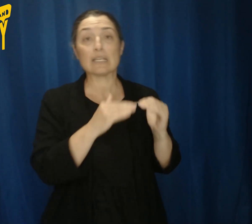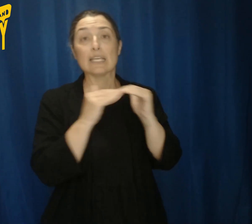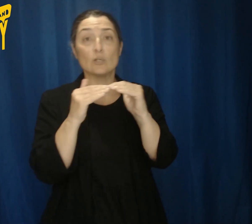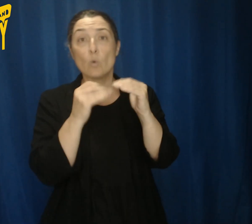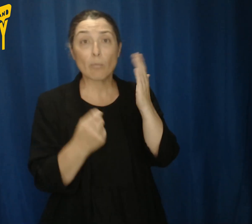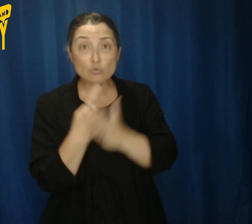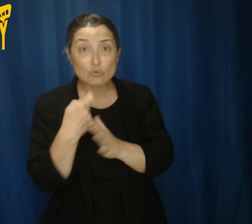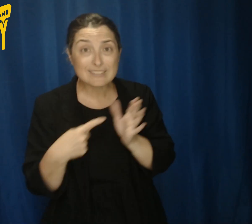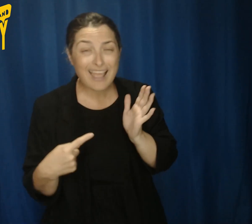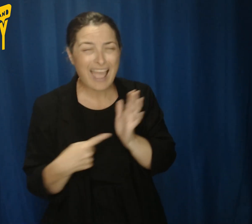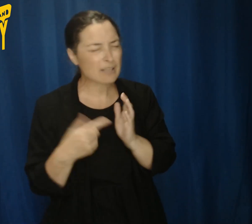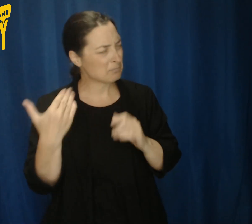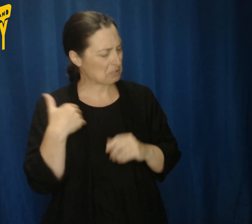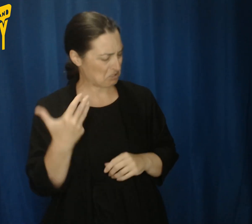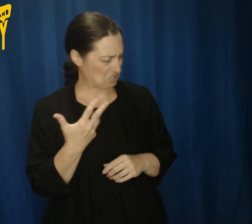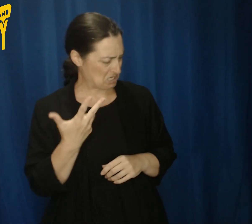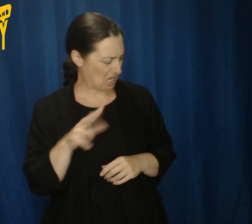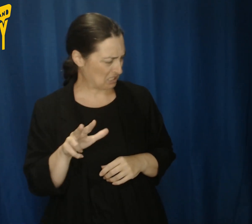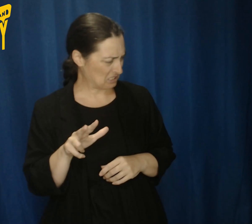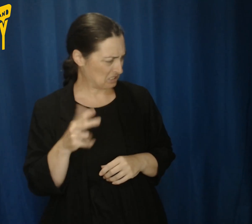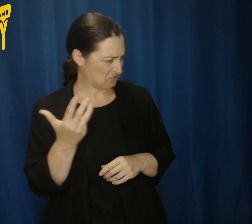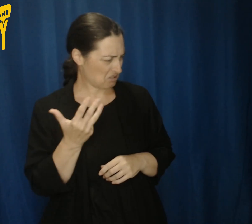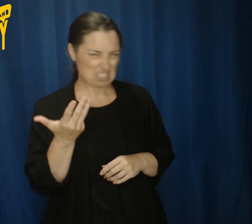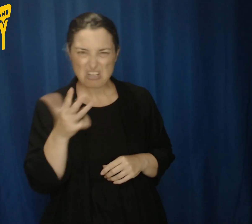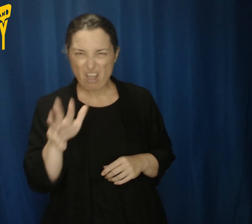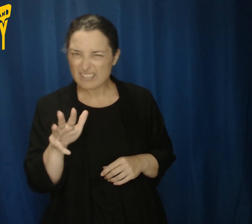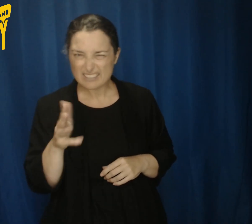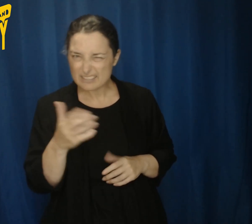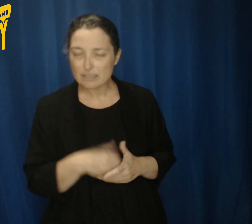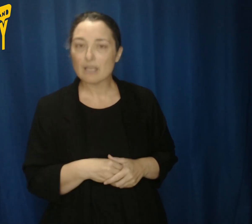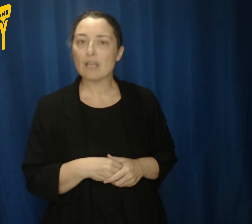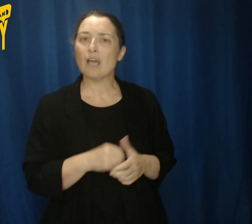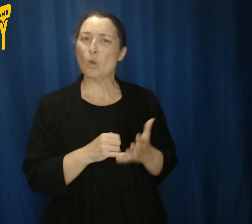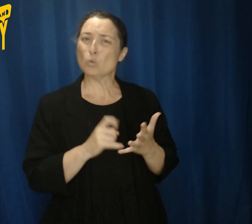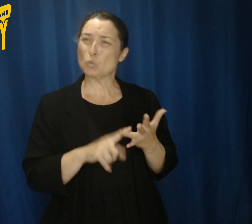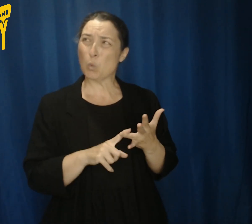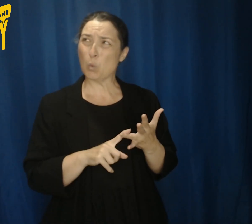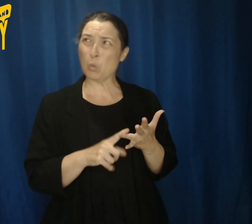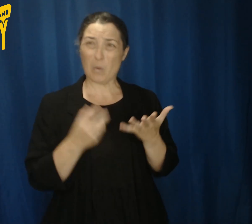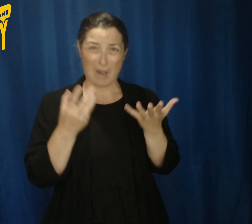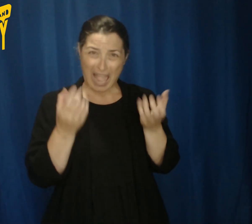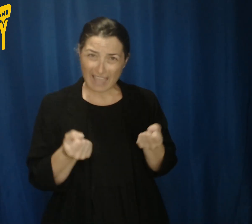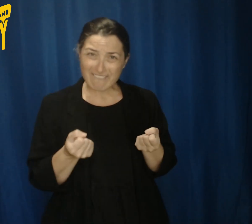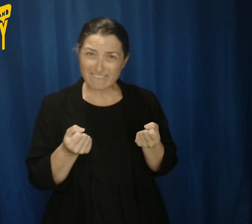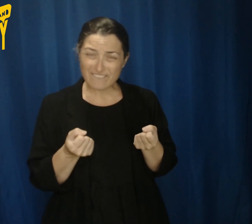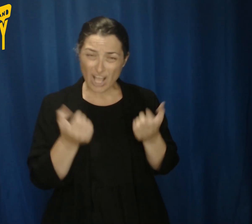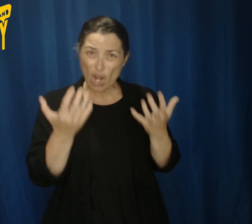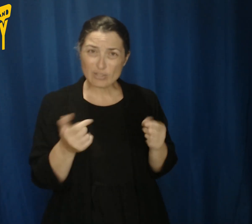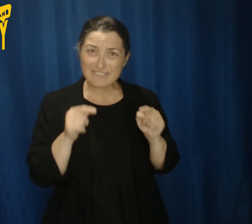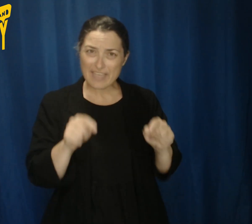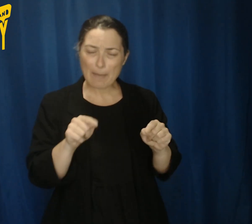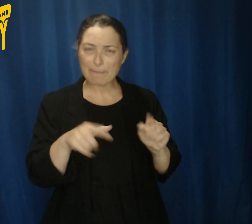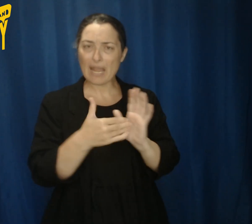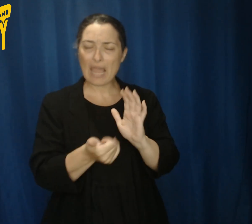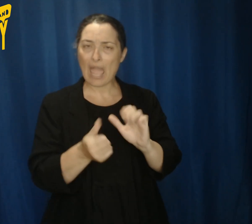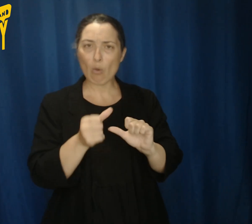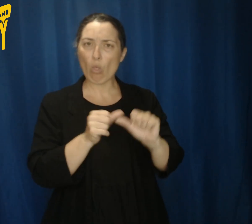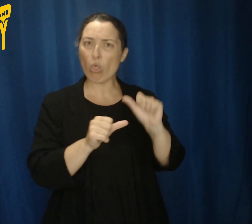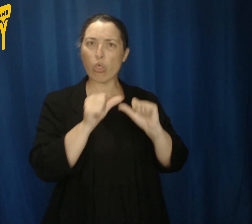80s, or maybe it was the 90s, you know, somewhere in there, right? So a lot of that stuff has actually been rolled back. My very first job in journalism,